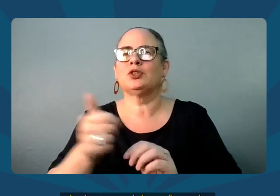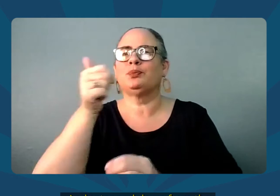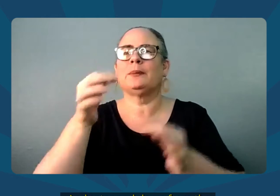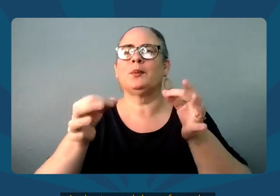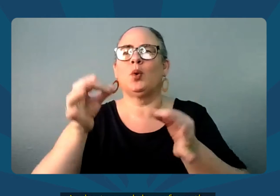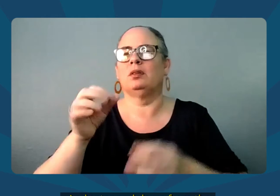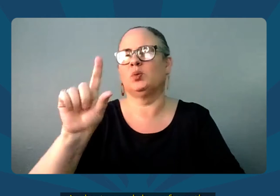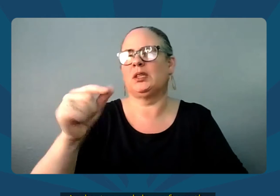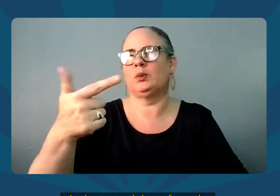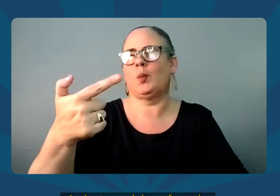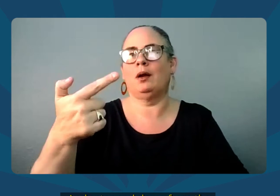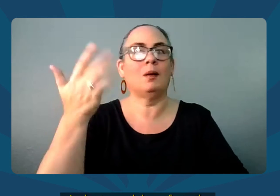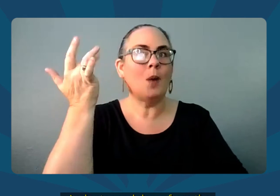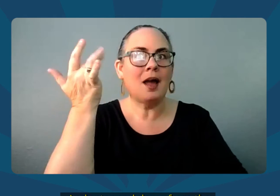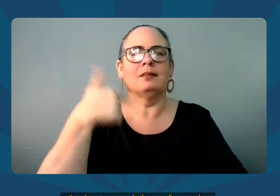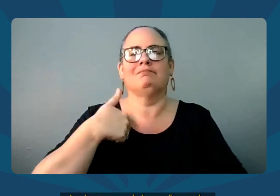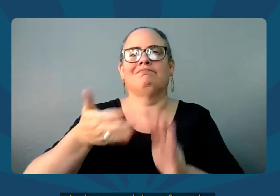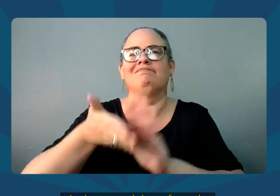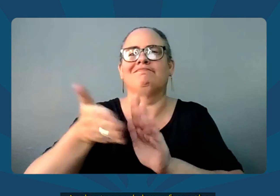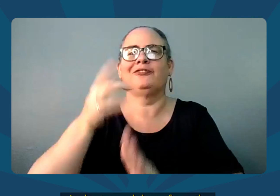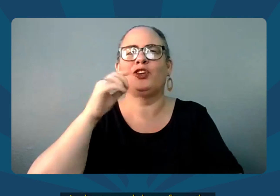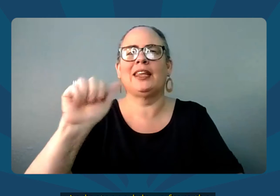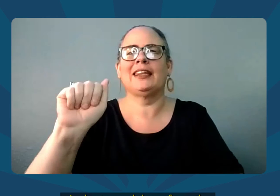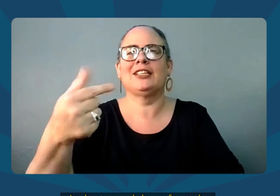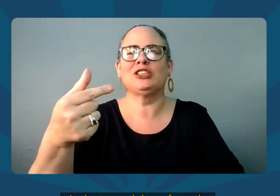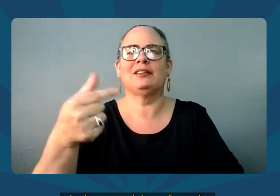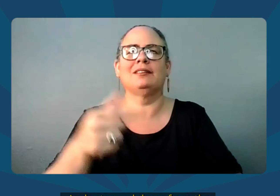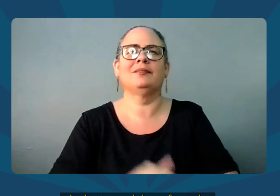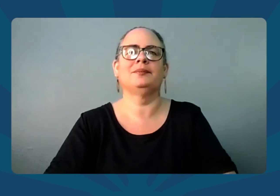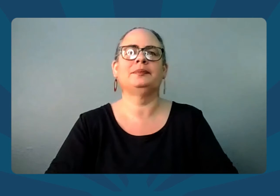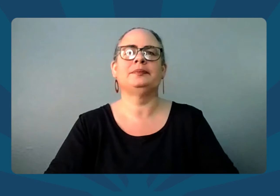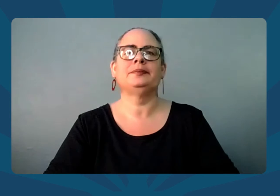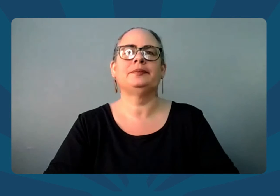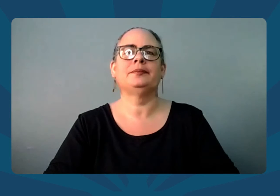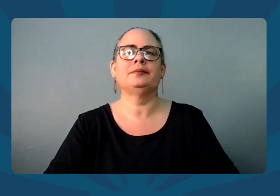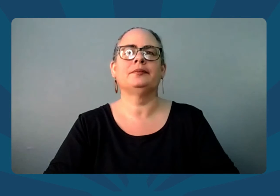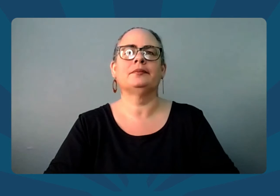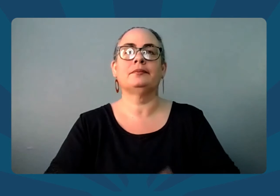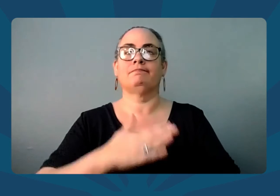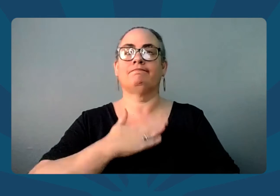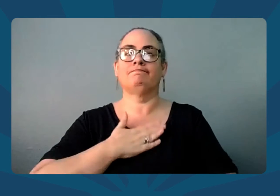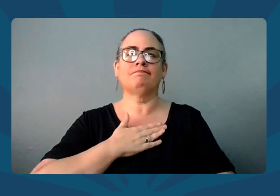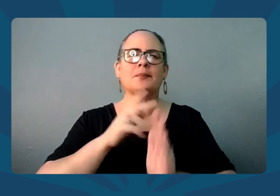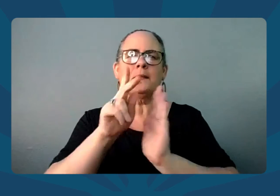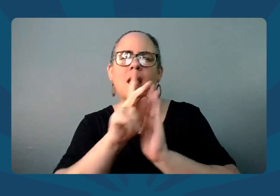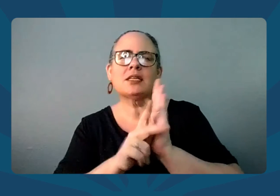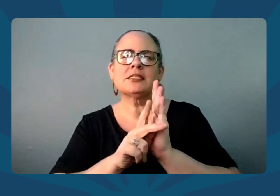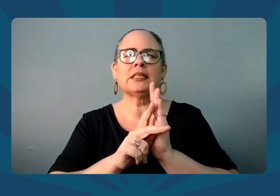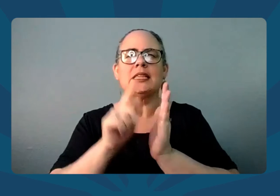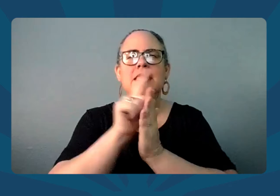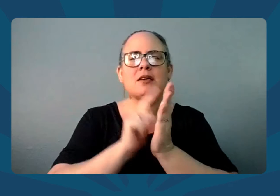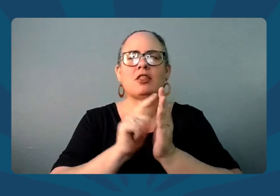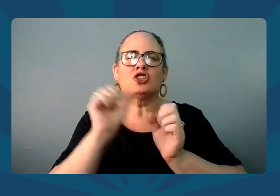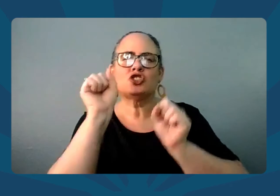Andy stepped down from the Arizona Supreme Court in 2021 to run for Attorney General.